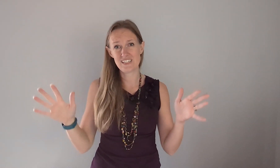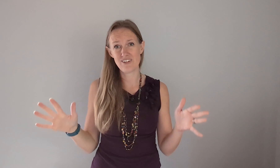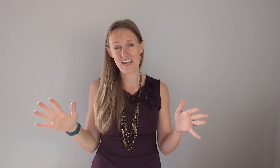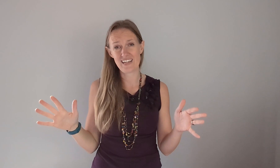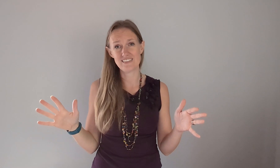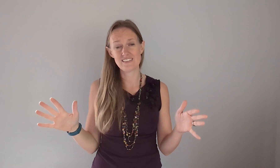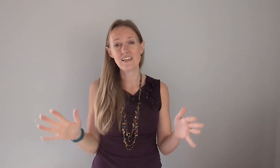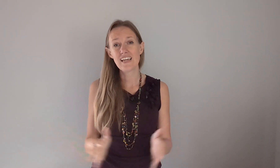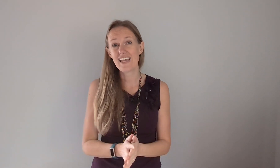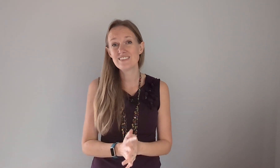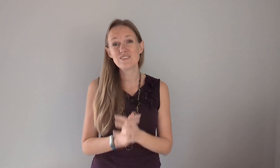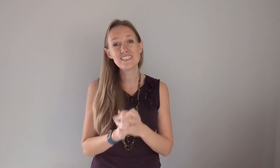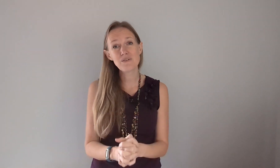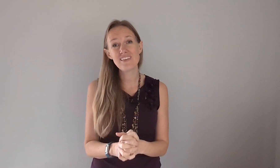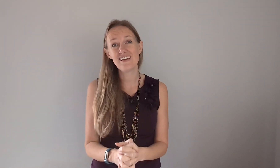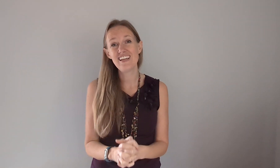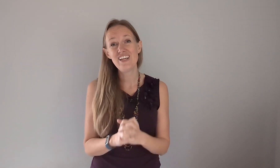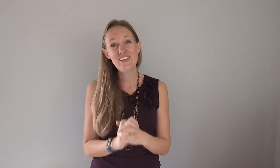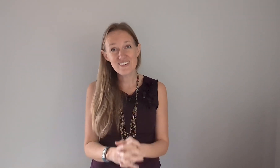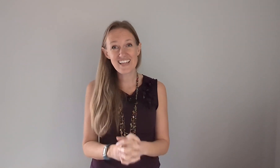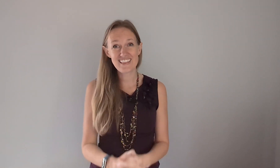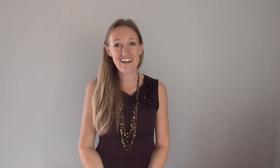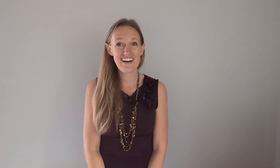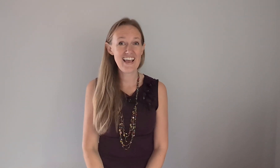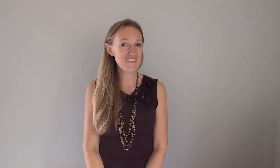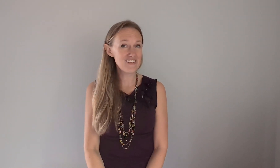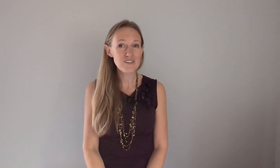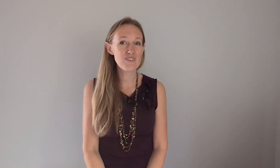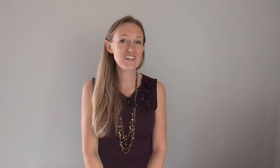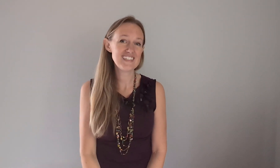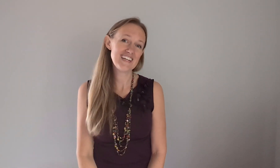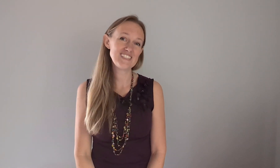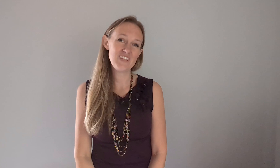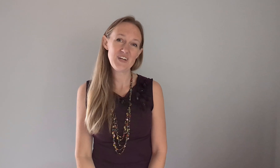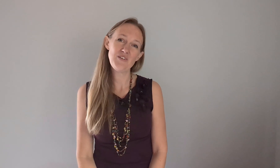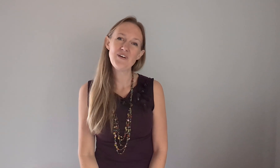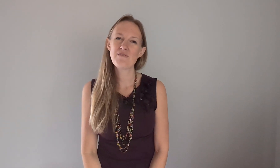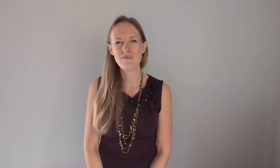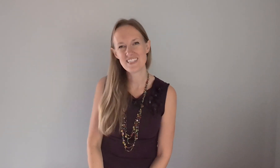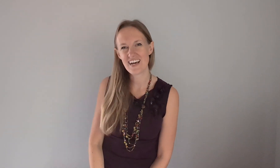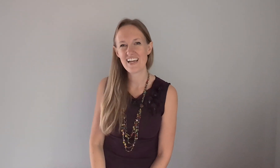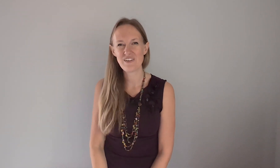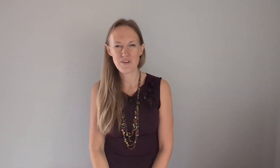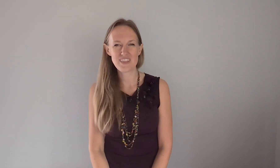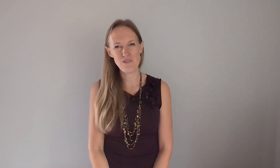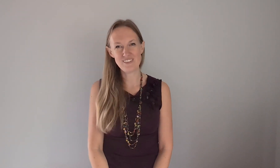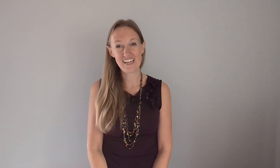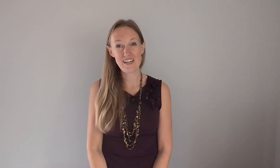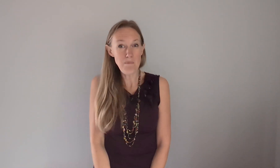of your hands, okay? So stick with it. You'll get there, and I'm looking forward to the next video when we sign with the music.